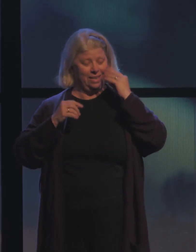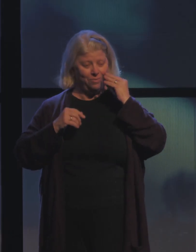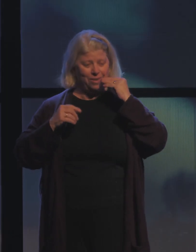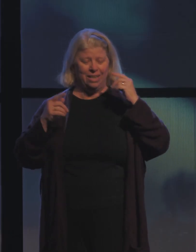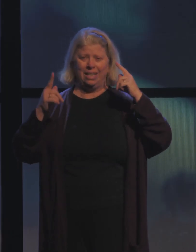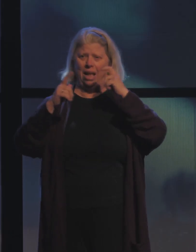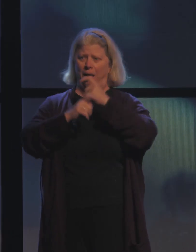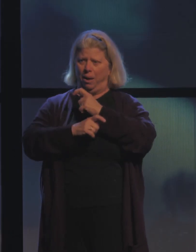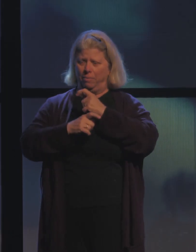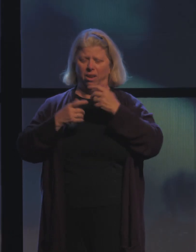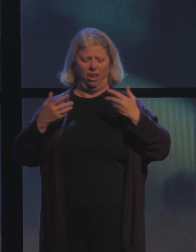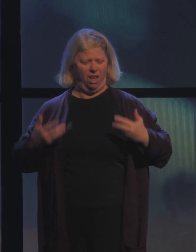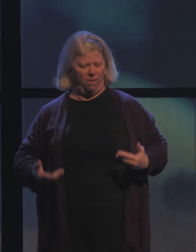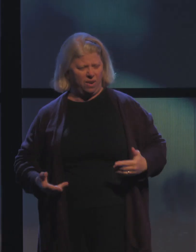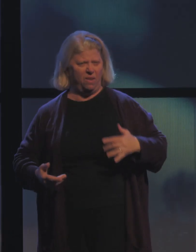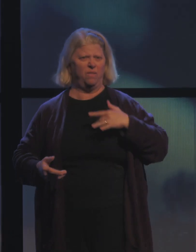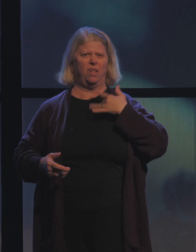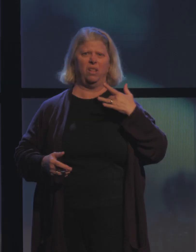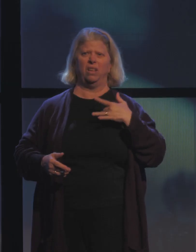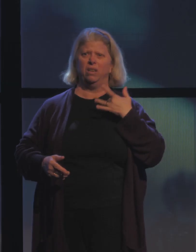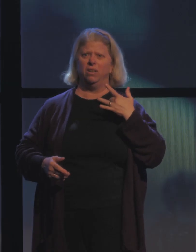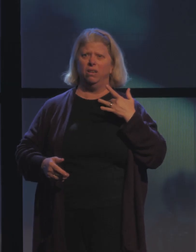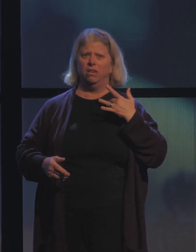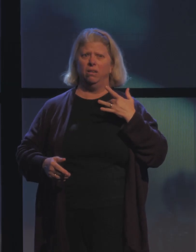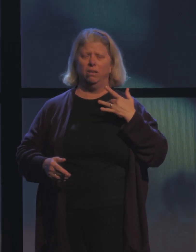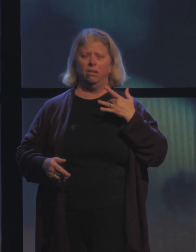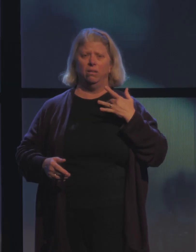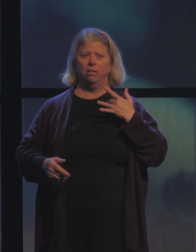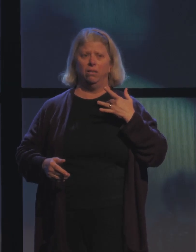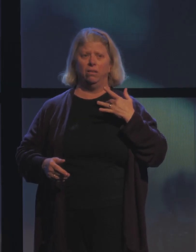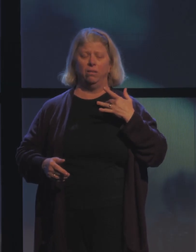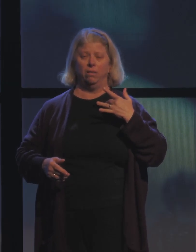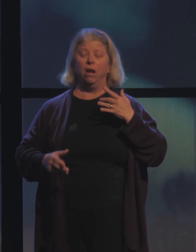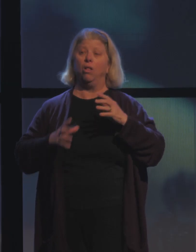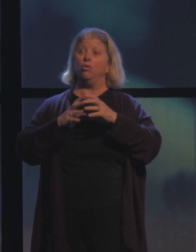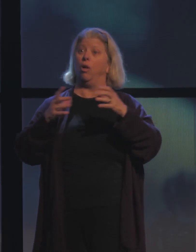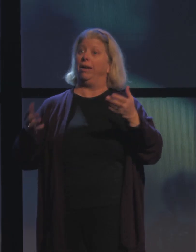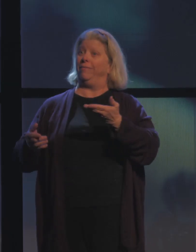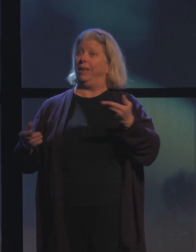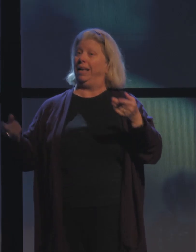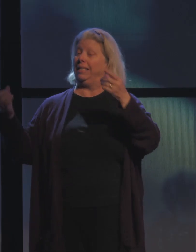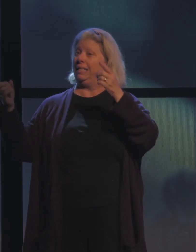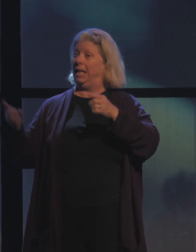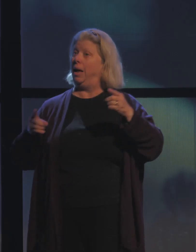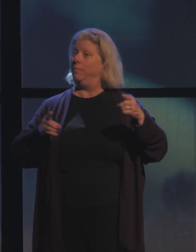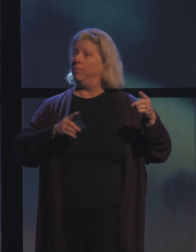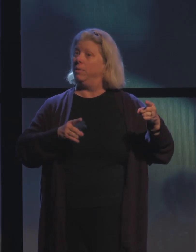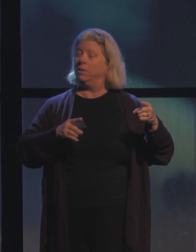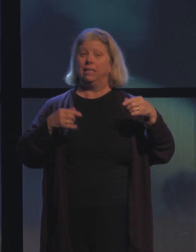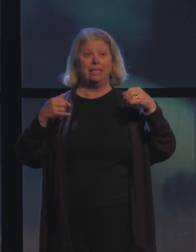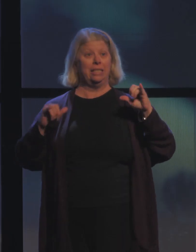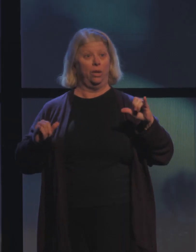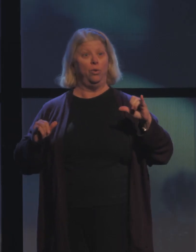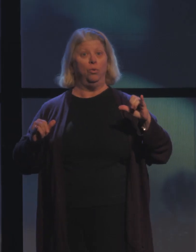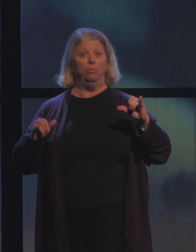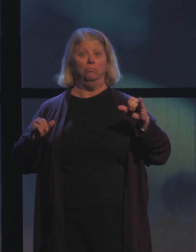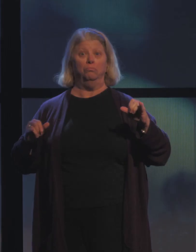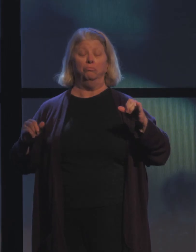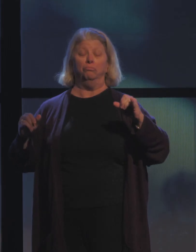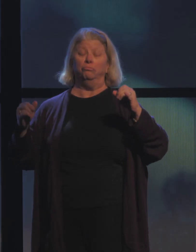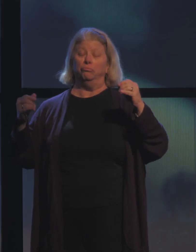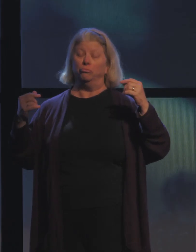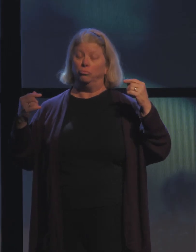complexity or maybe the heaviness of some of the feelings, there was a lot of things that were and still are